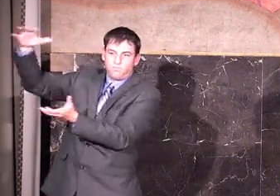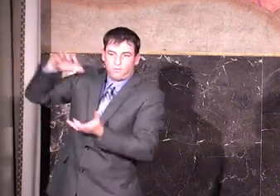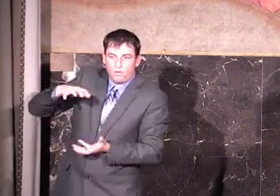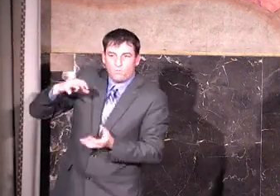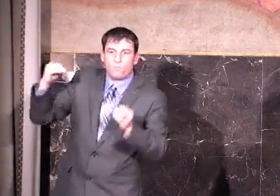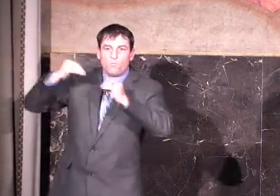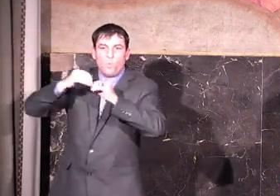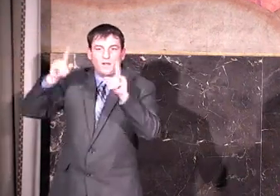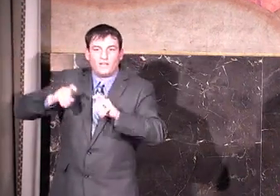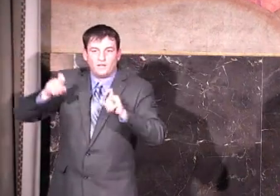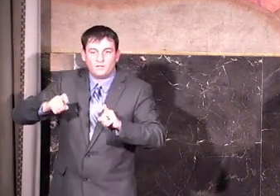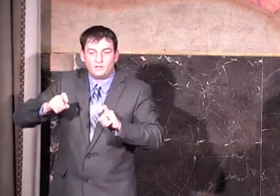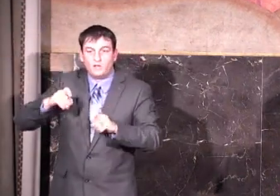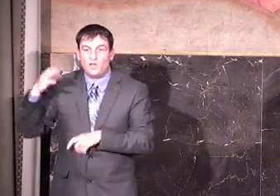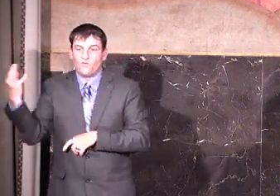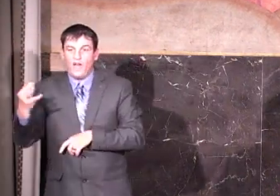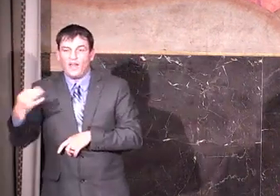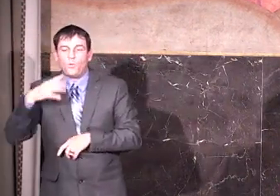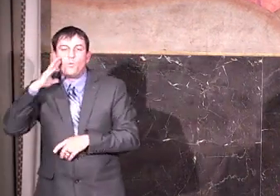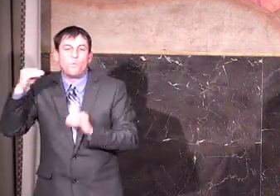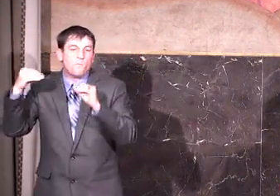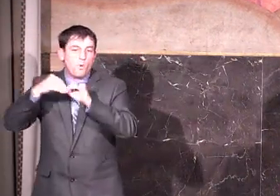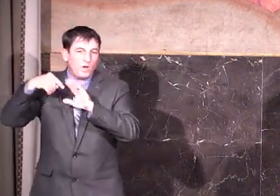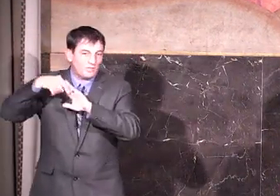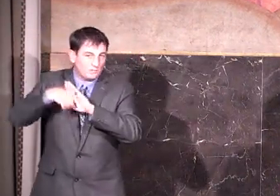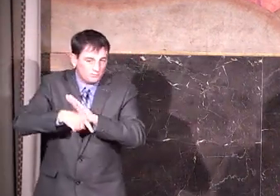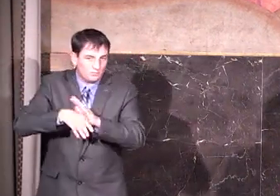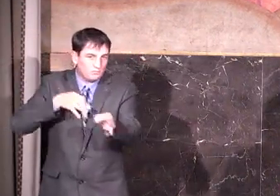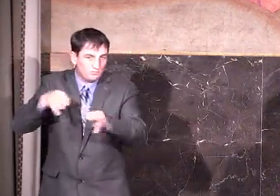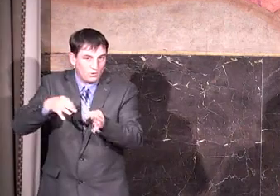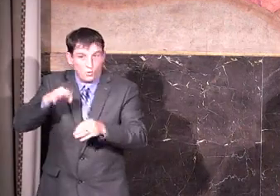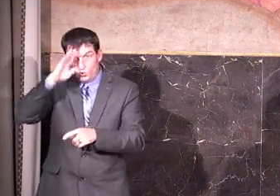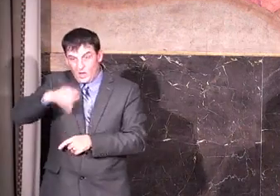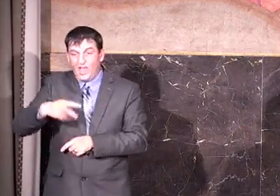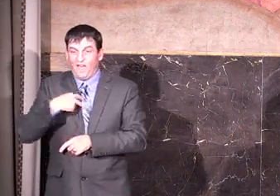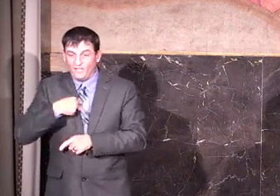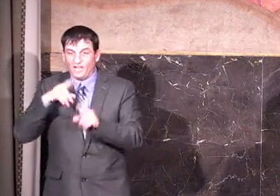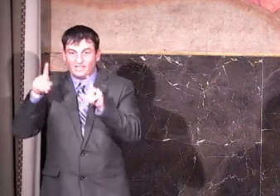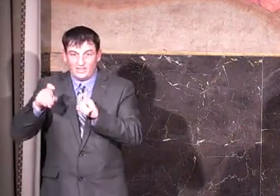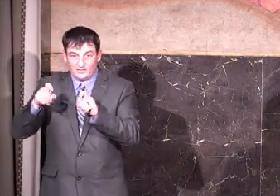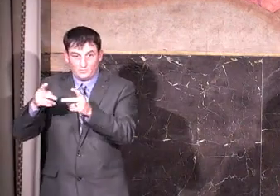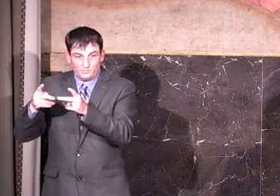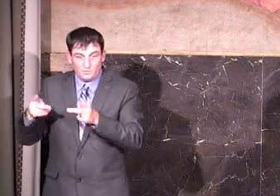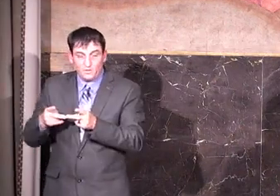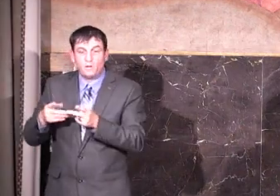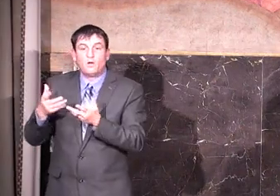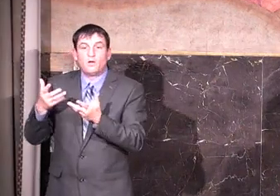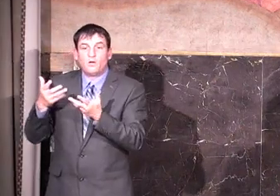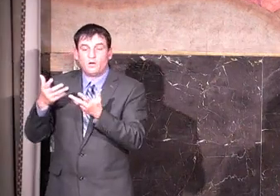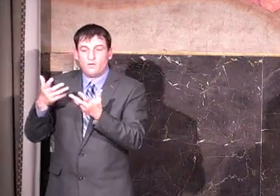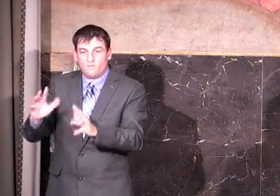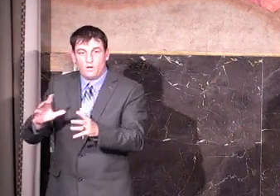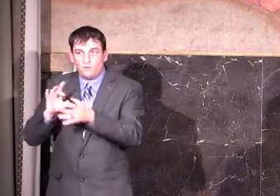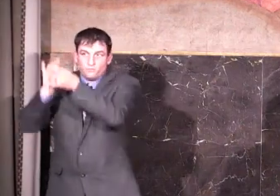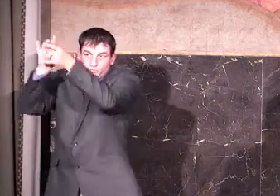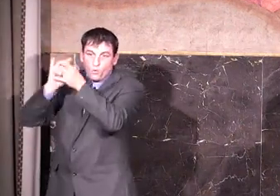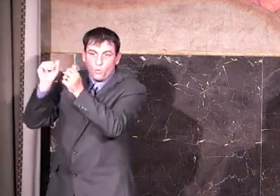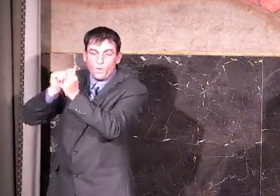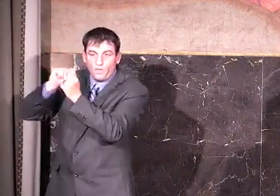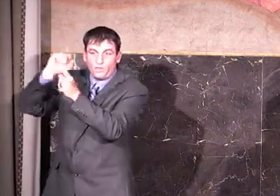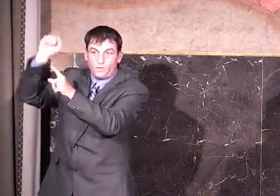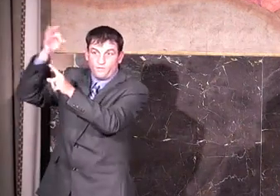Friday, we're going to get deeper into this, but you know that we have a testing plan that we have fully coordinated with the federal government, and they have committed